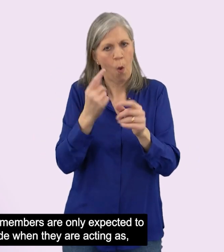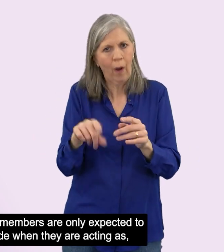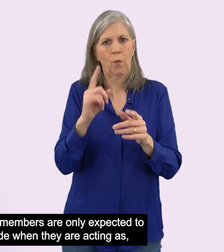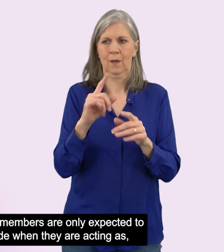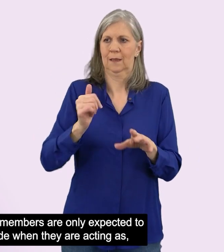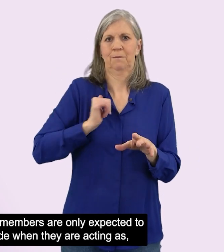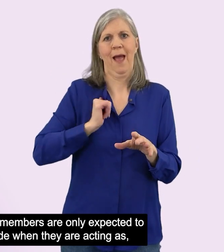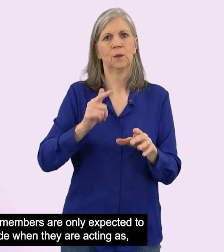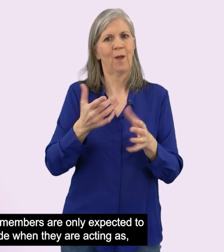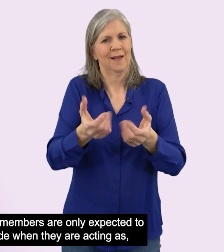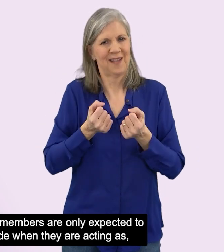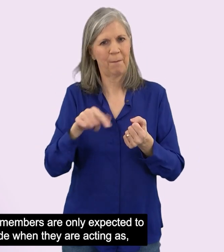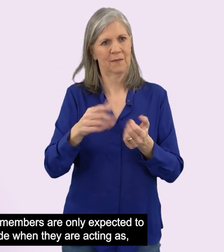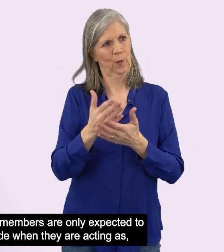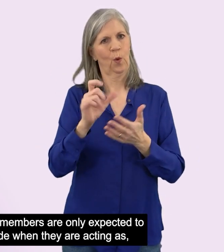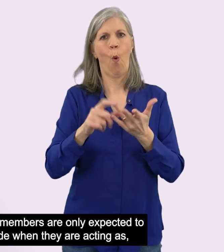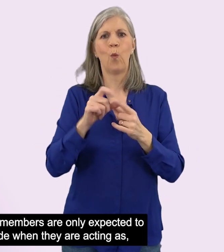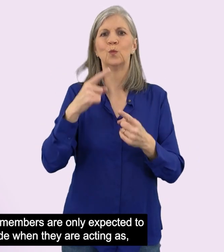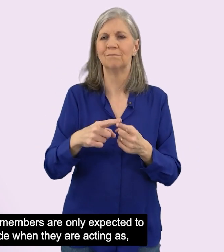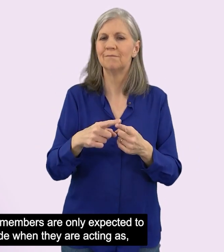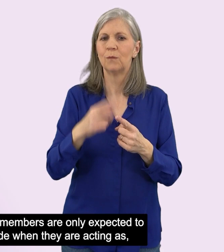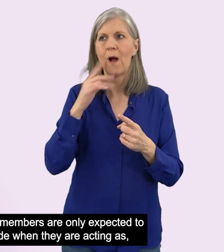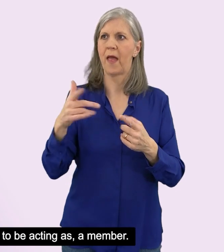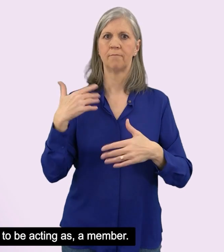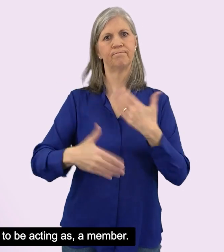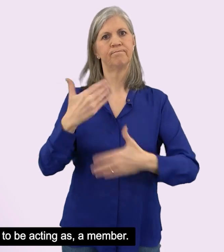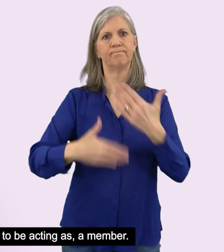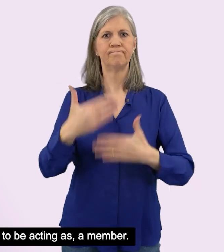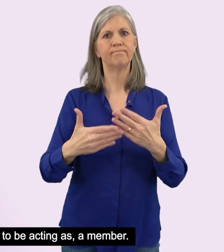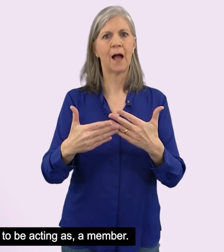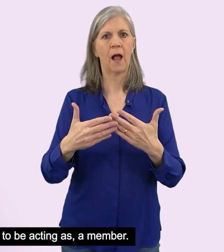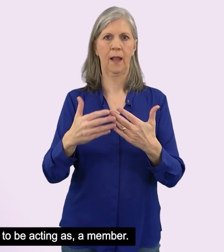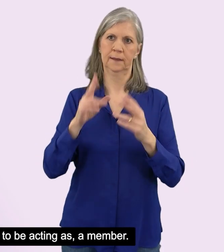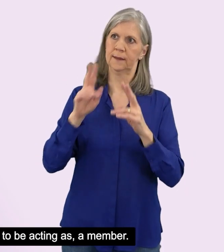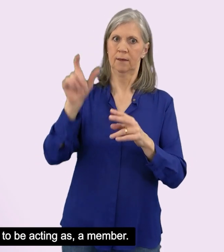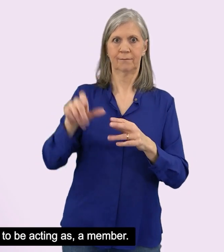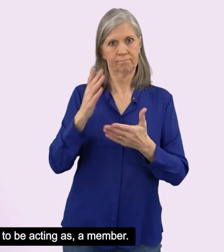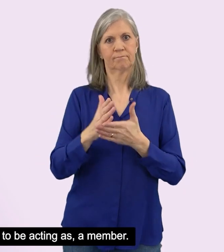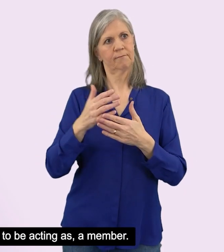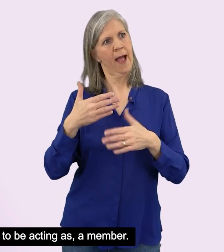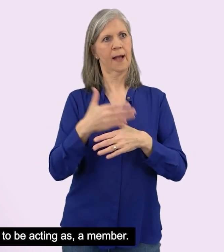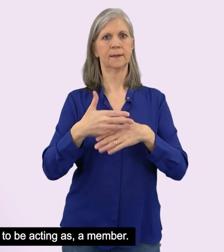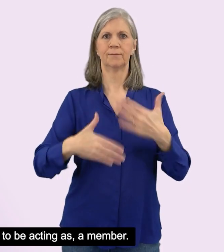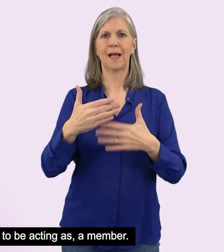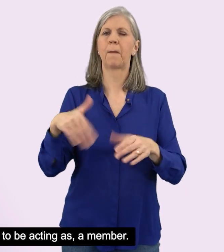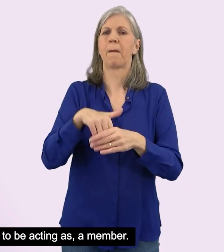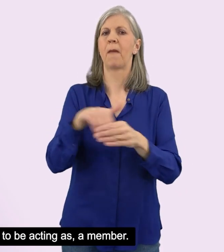members are only expected to abide by the code when they are acting as, or could be seen to be acting as, a